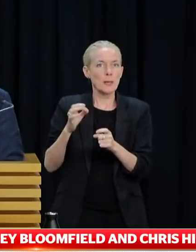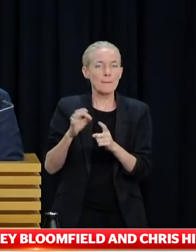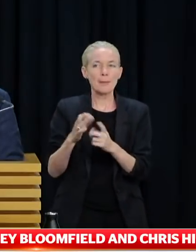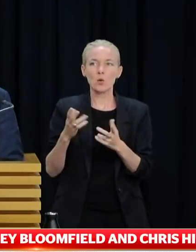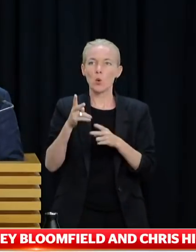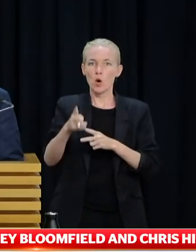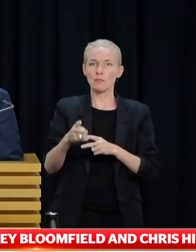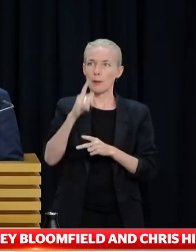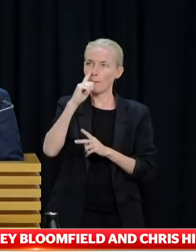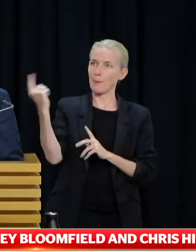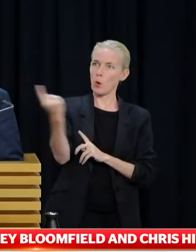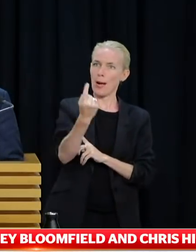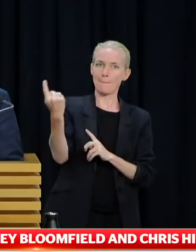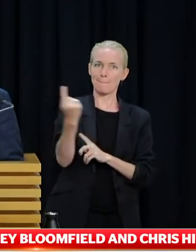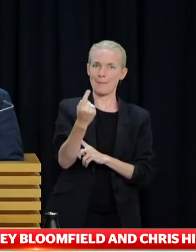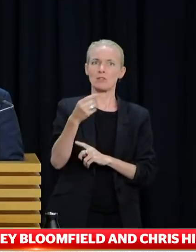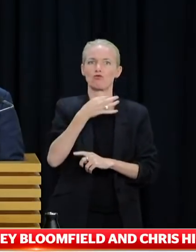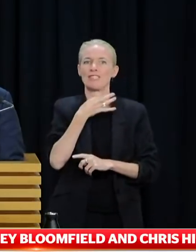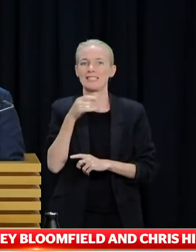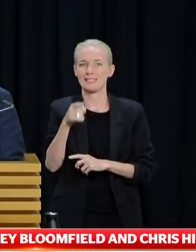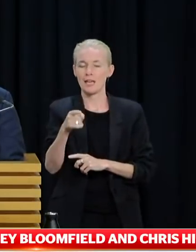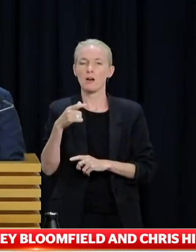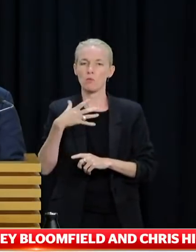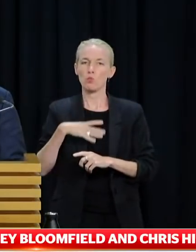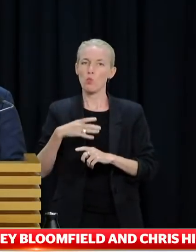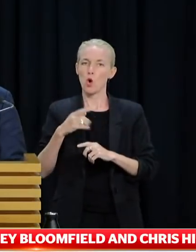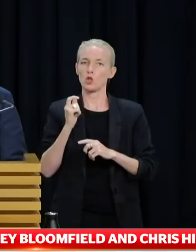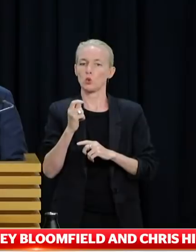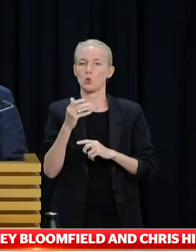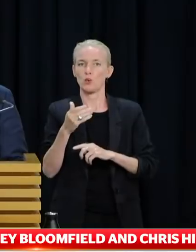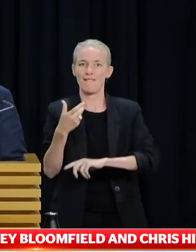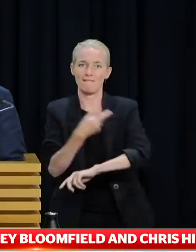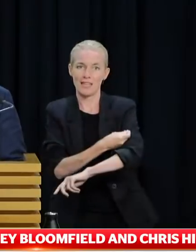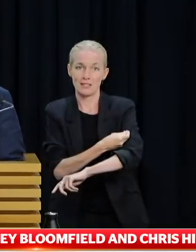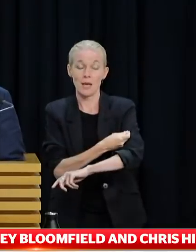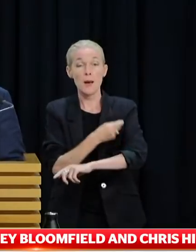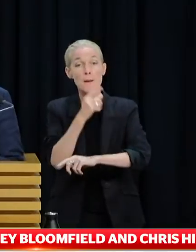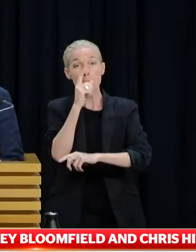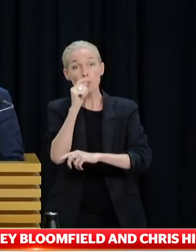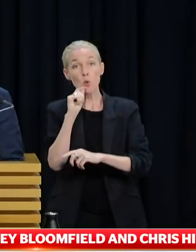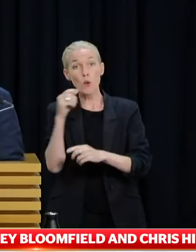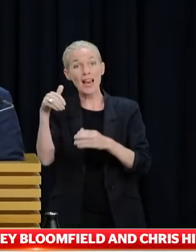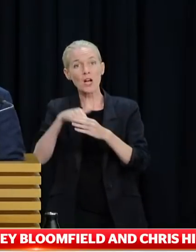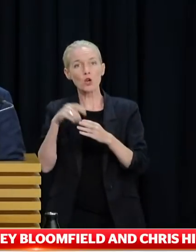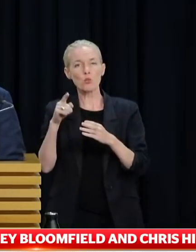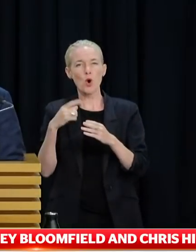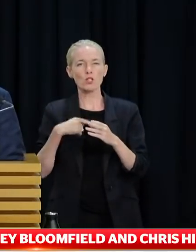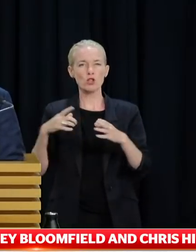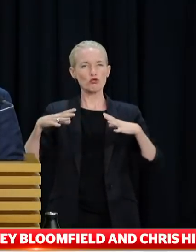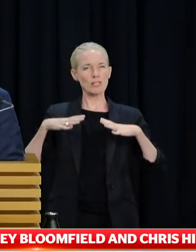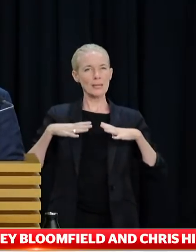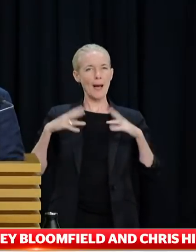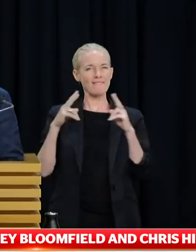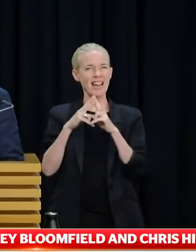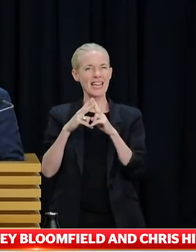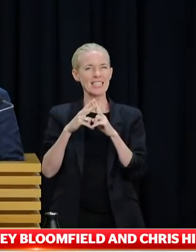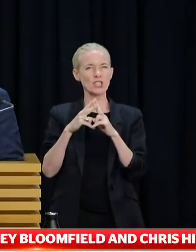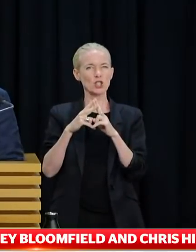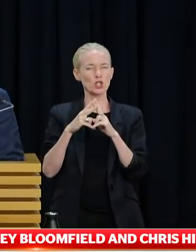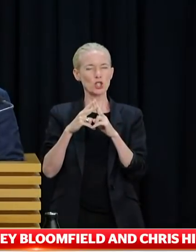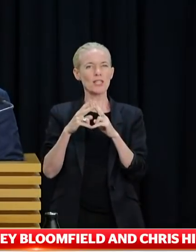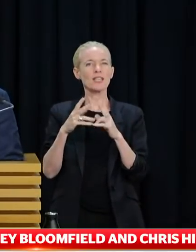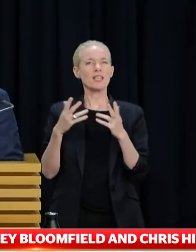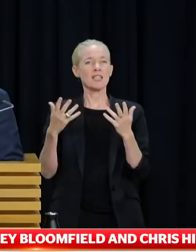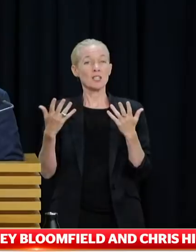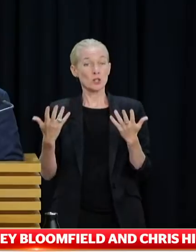regularly with people. It'll potentially include aged care. So we'll have more information on that closer